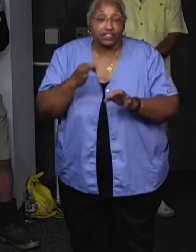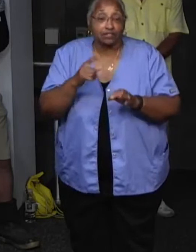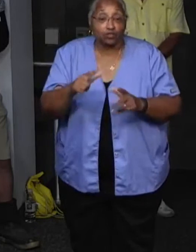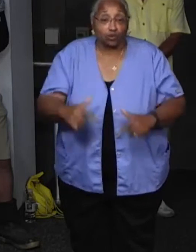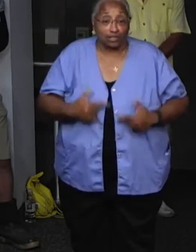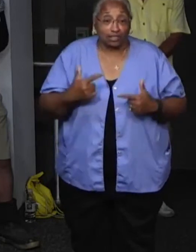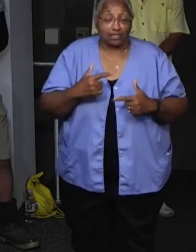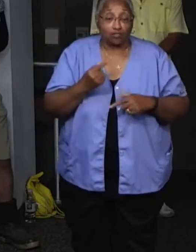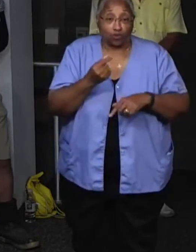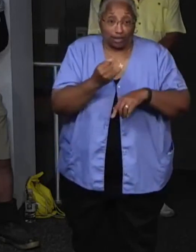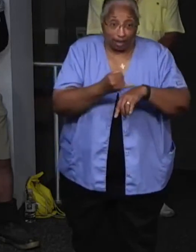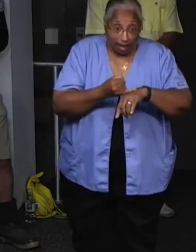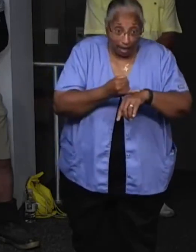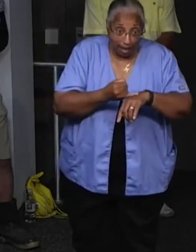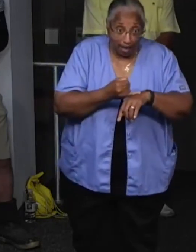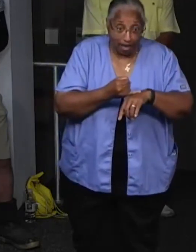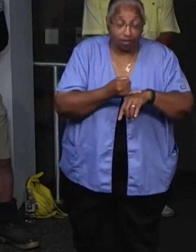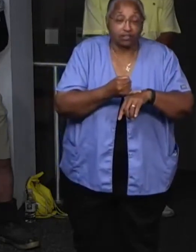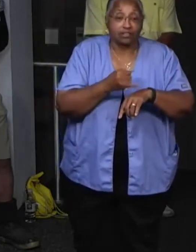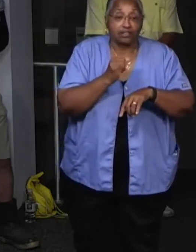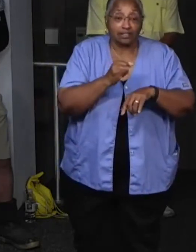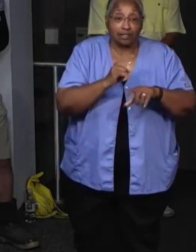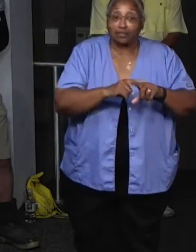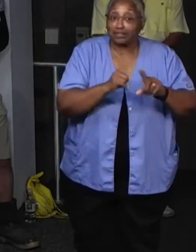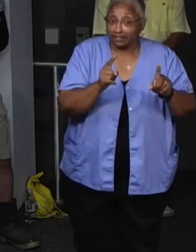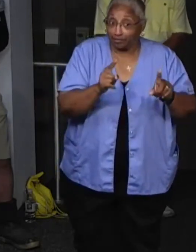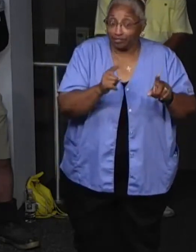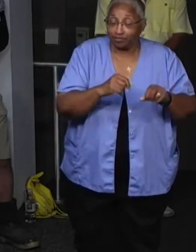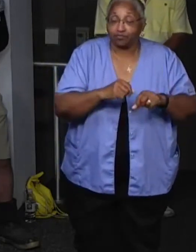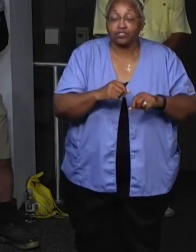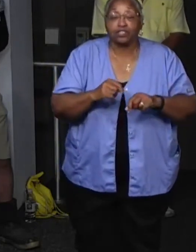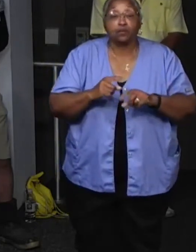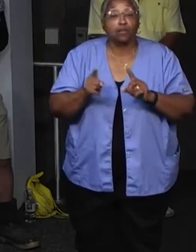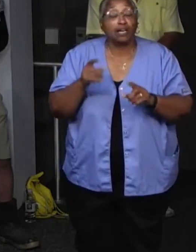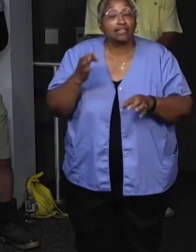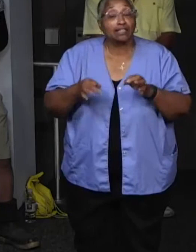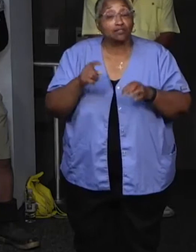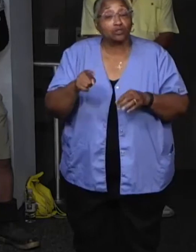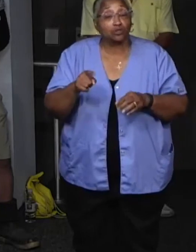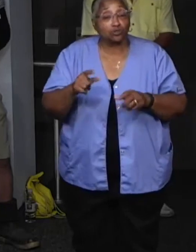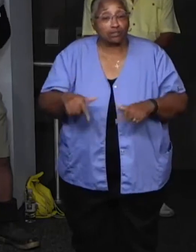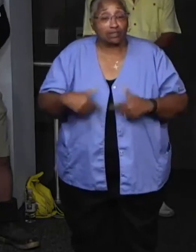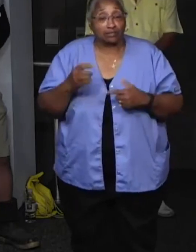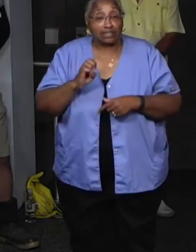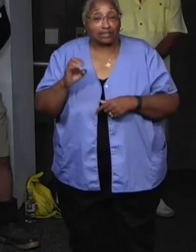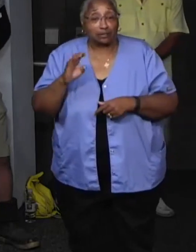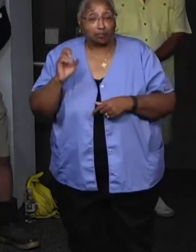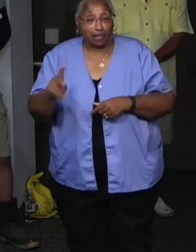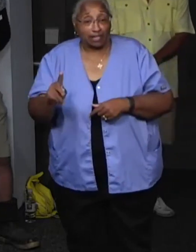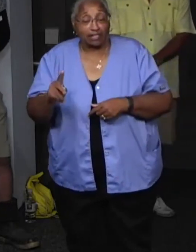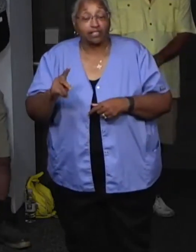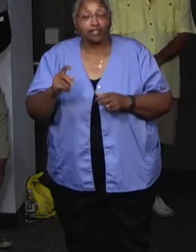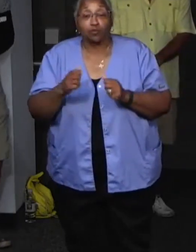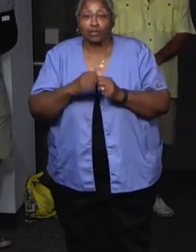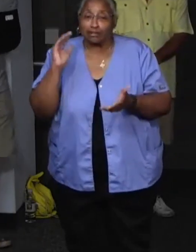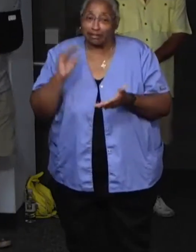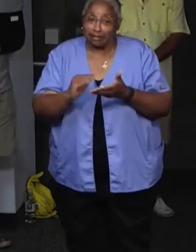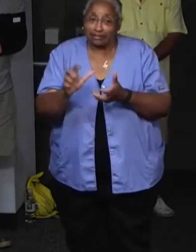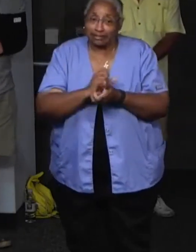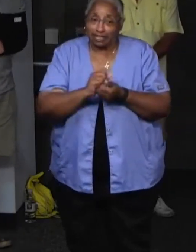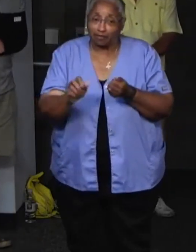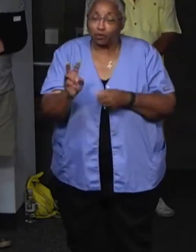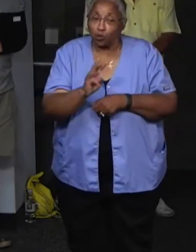Grand Isle or somewhere like that, obviously that is forthcoming. But if you are on the East Bank or somewhere else with less damage on the West Bank, that is a